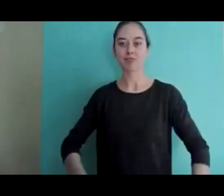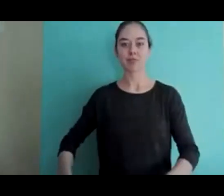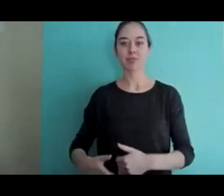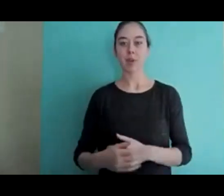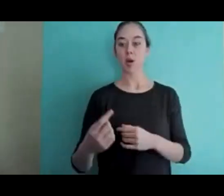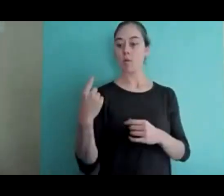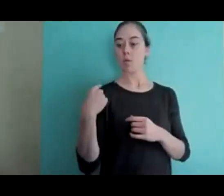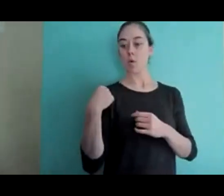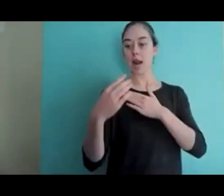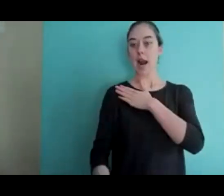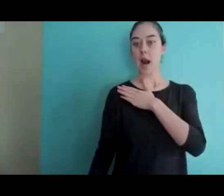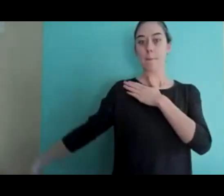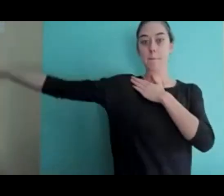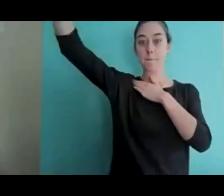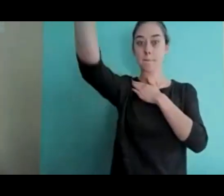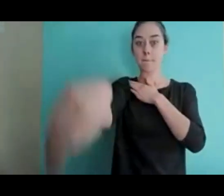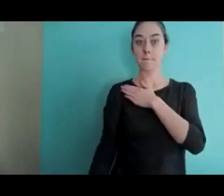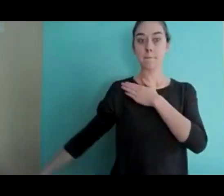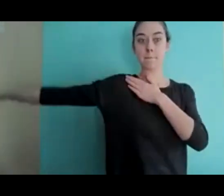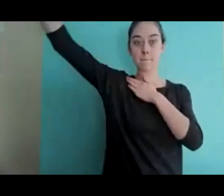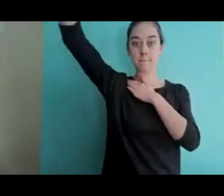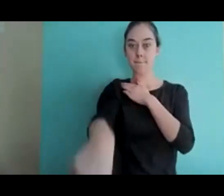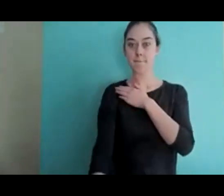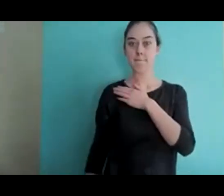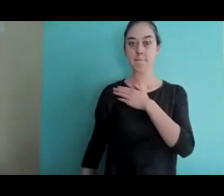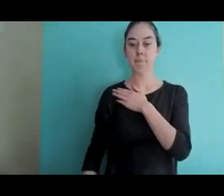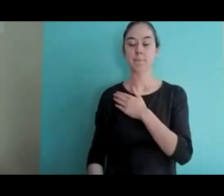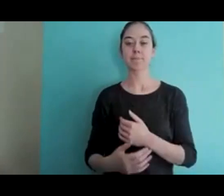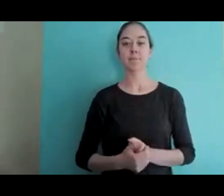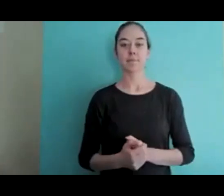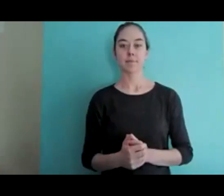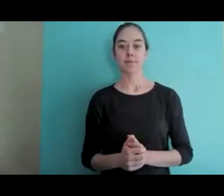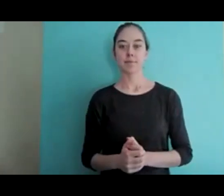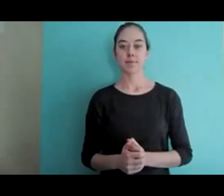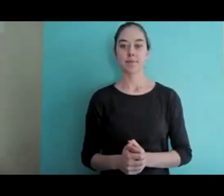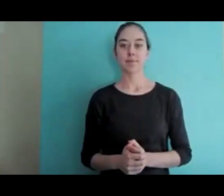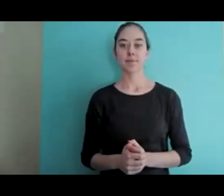One arm, full extension. Full extension.